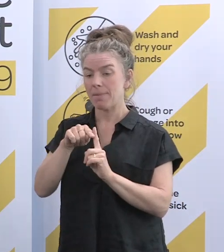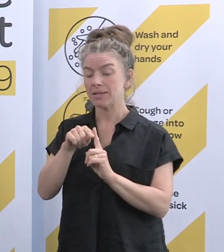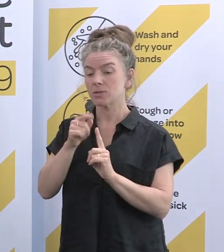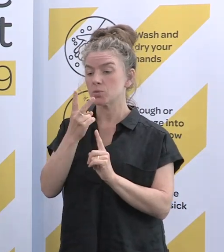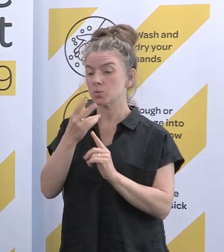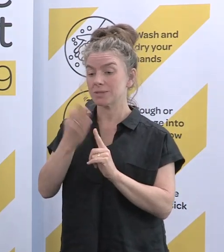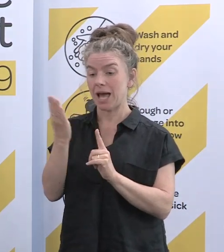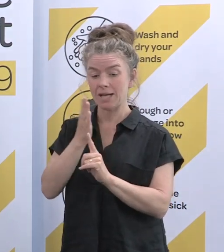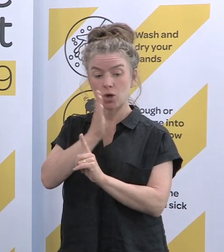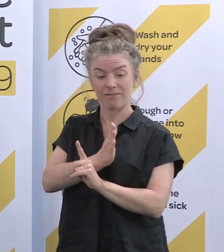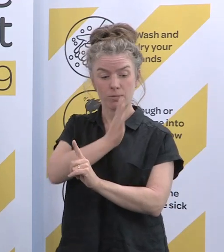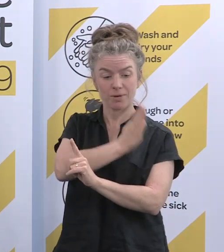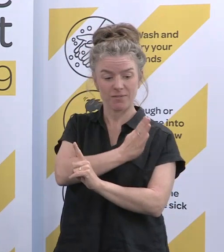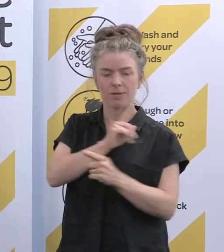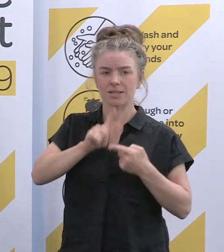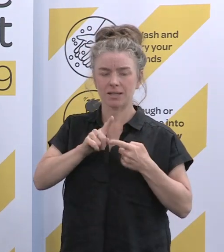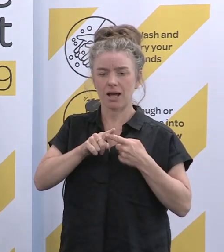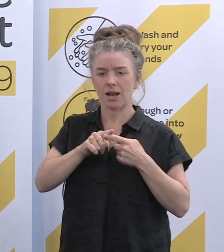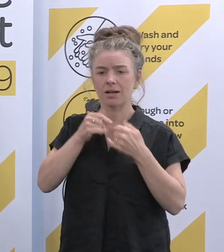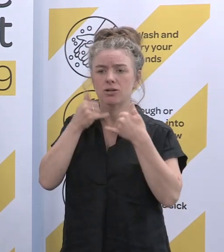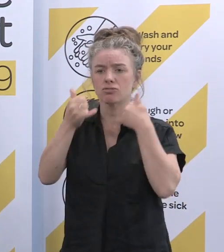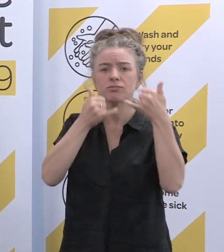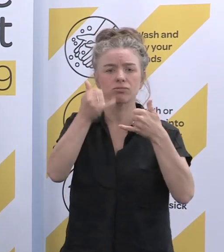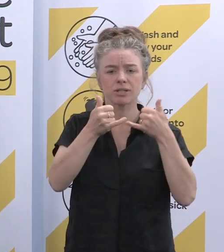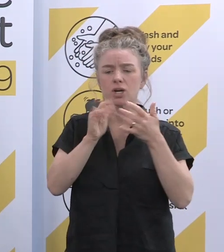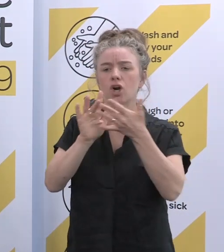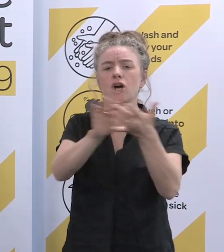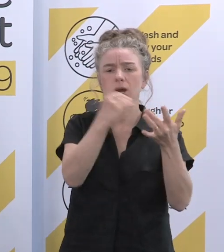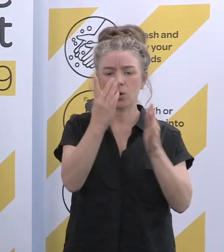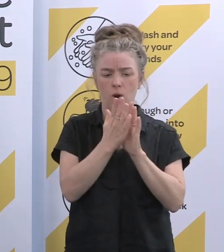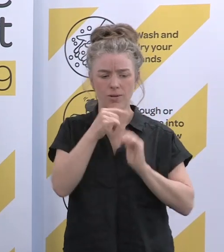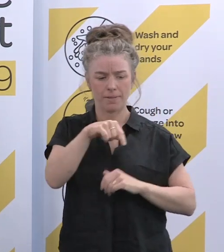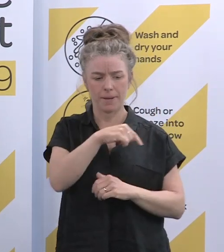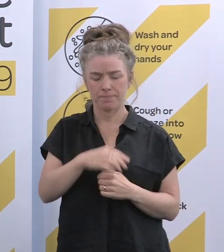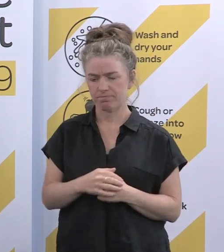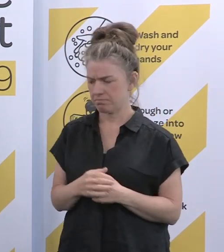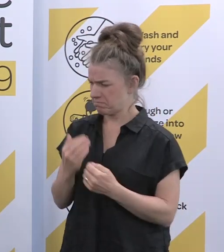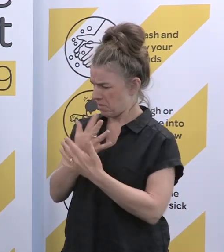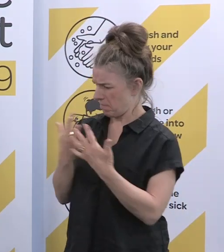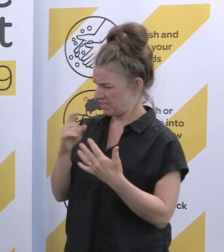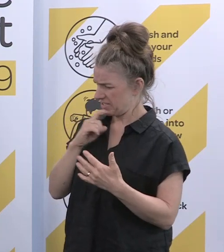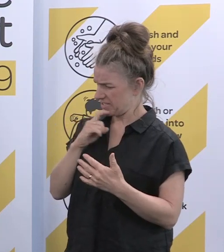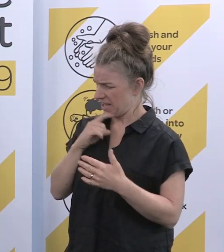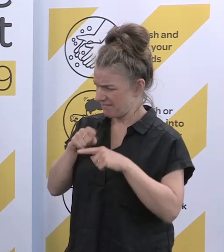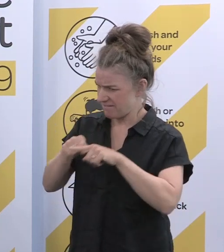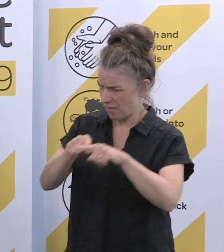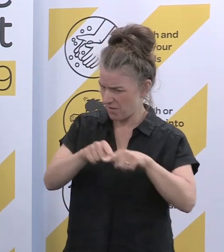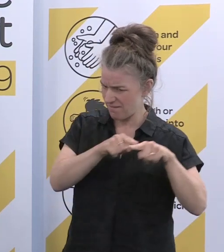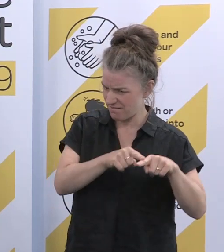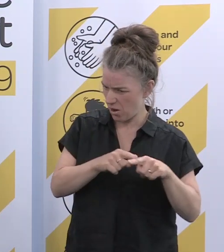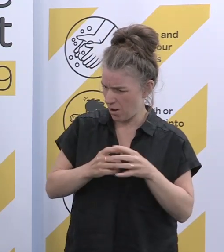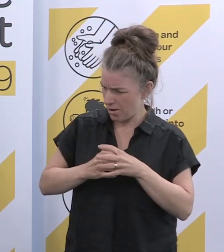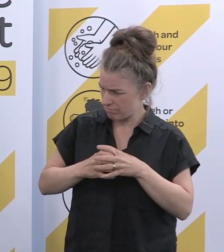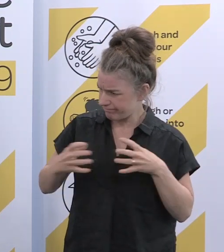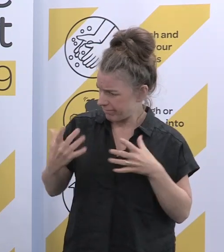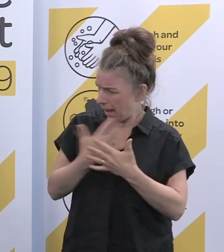still be talking to and isolating close. So how many staff do you now have working on those tracing efforts, and how concerned are